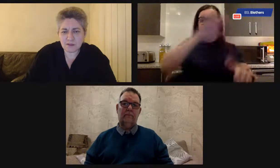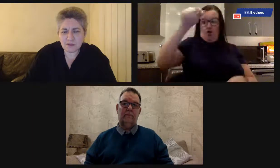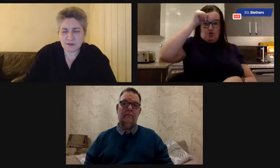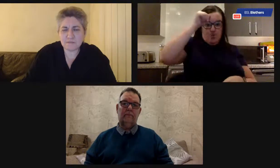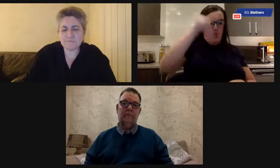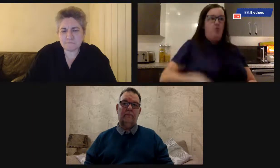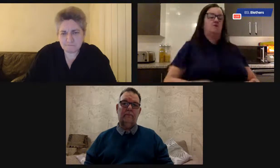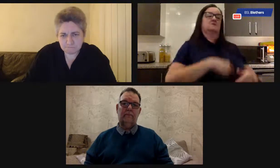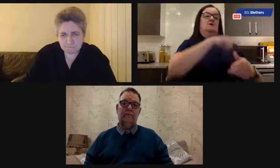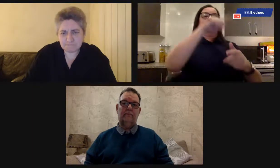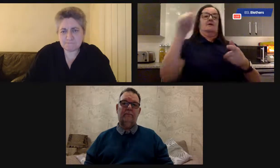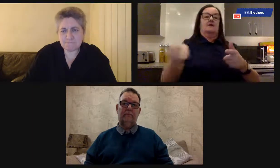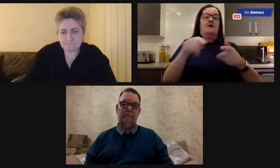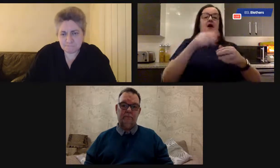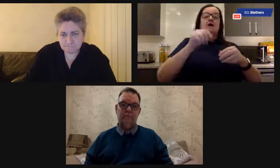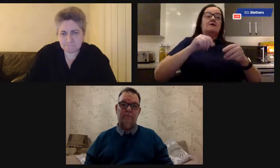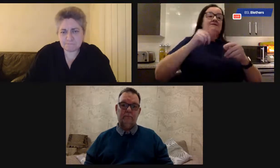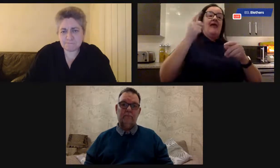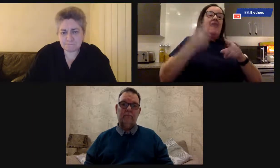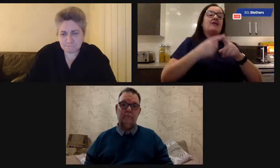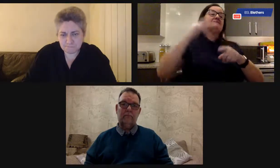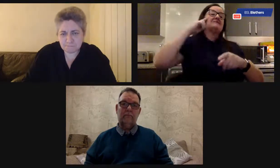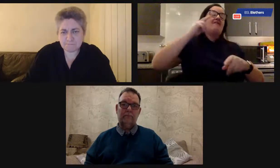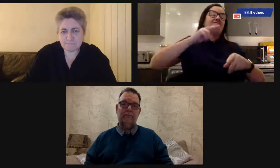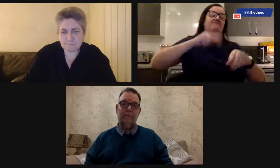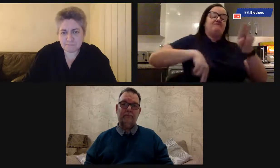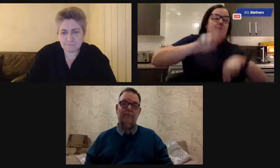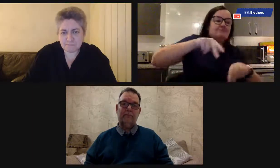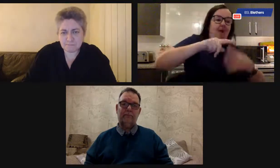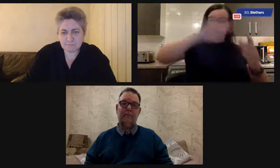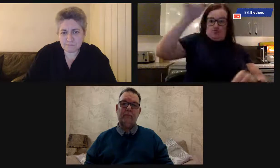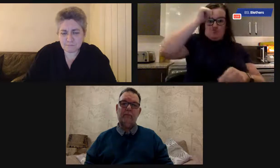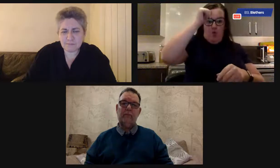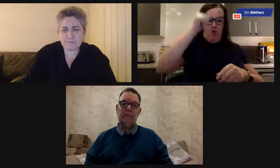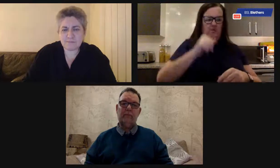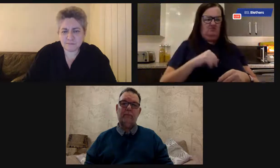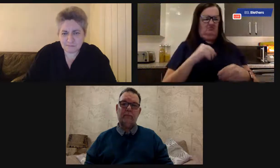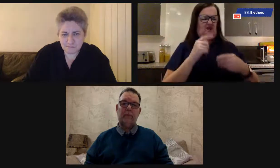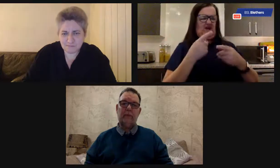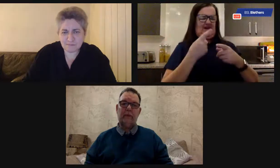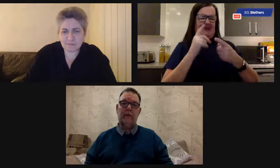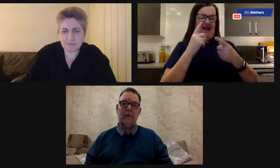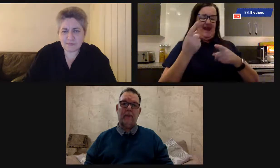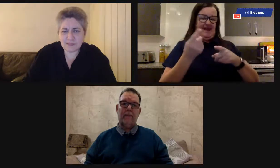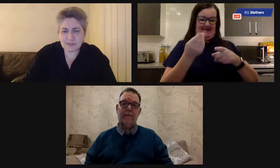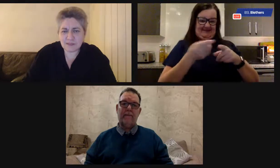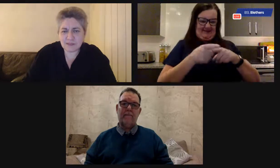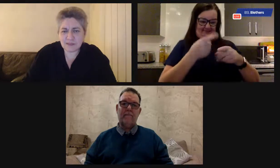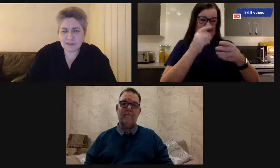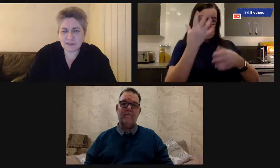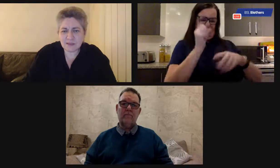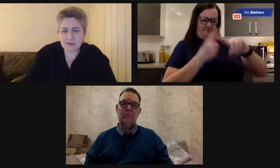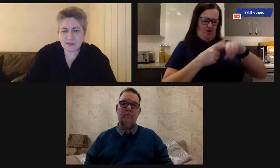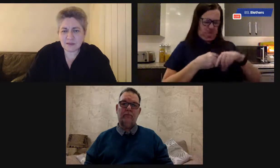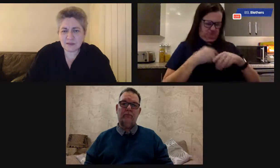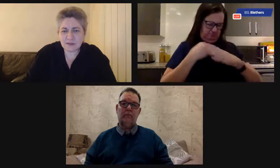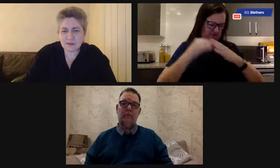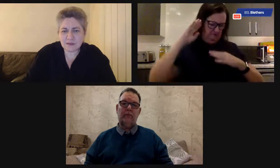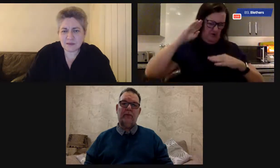like me, words like the British Deaf Association. Everybody knows that. We know about English Deaf